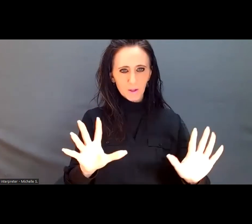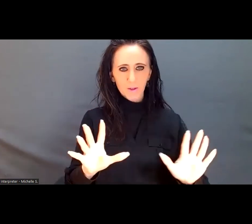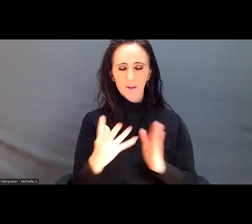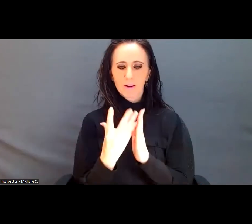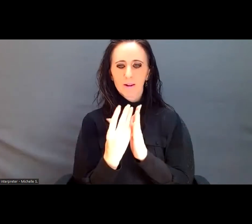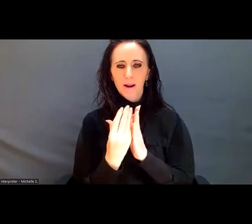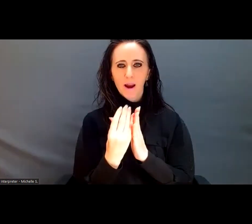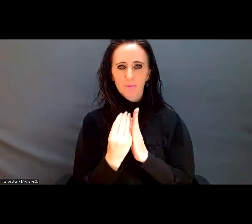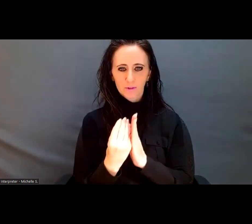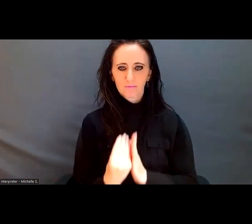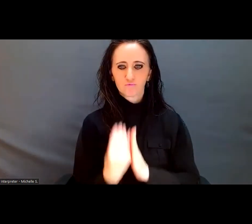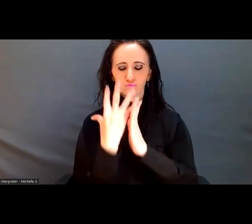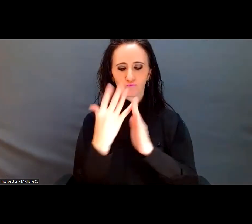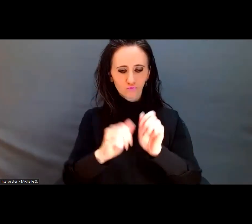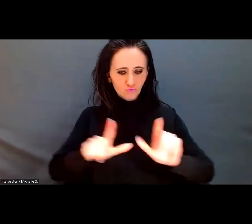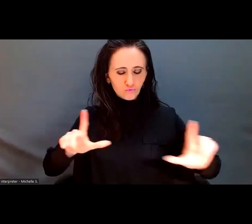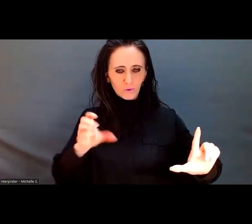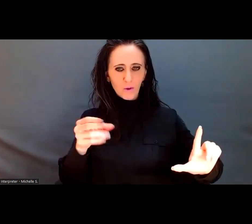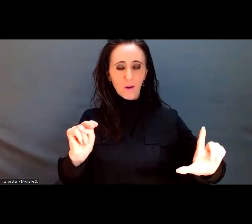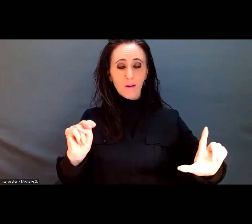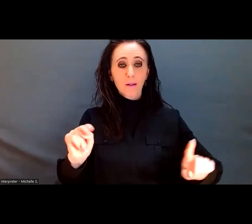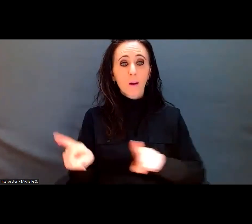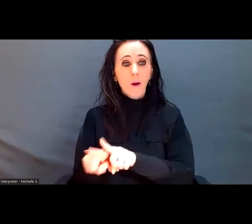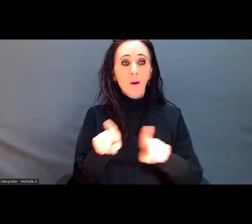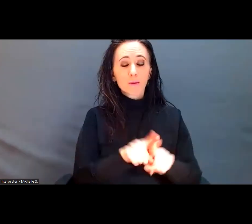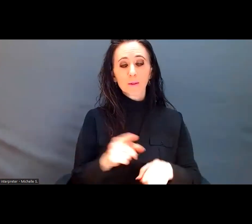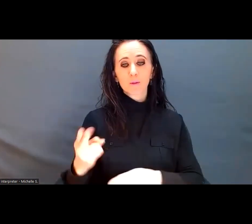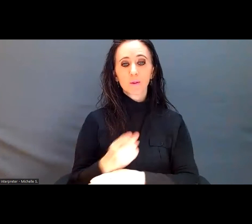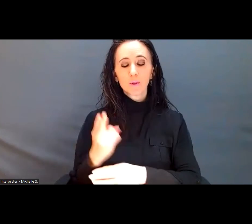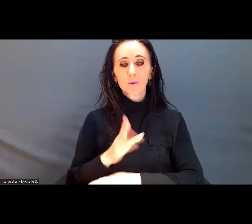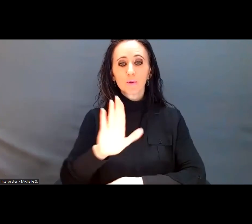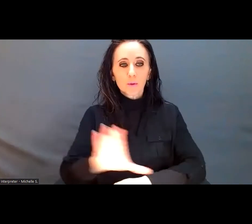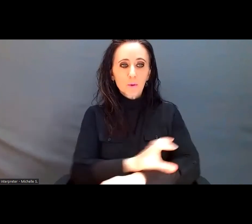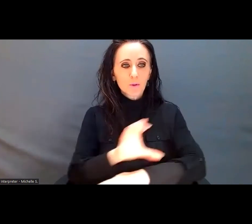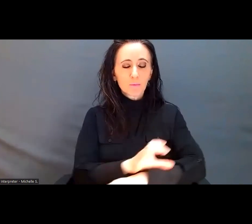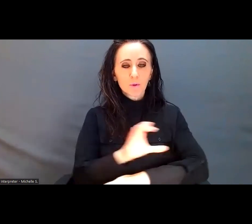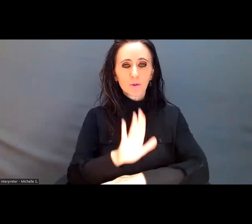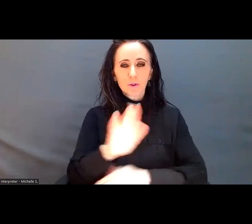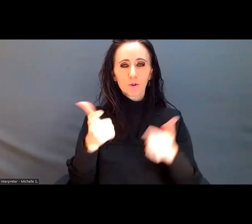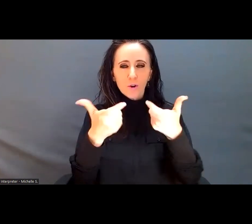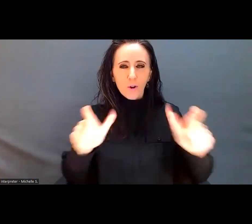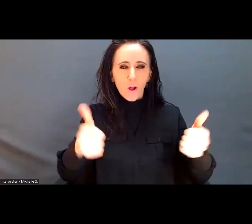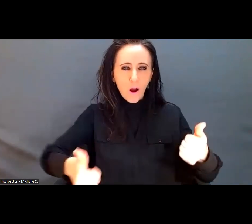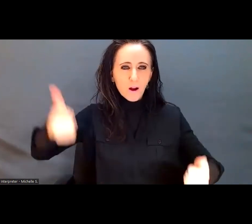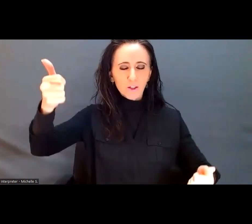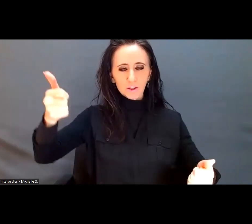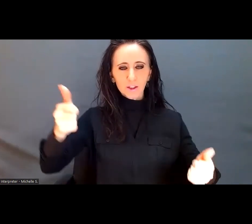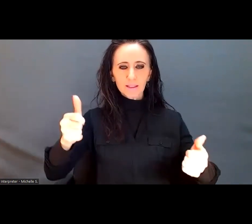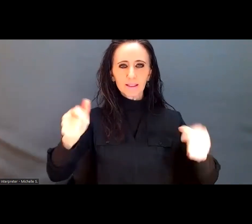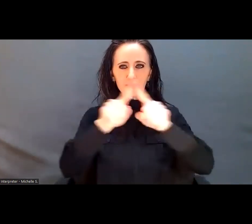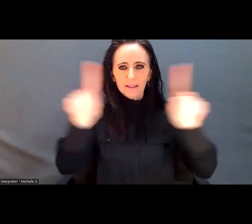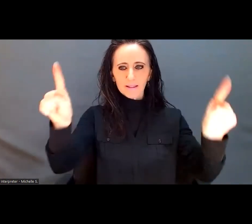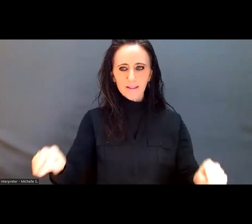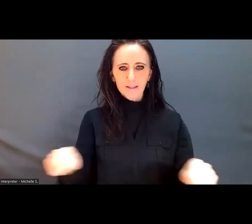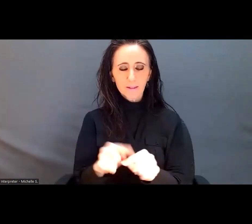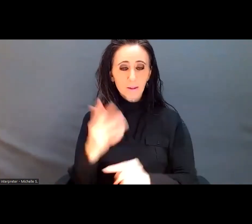the largest screen or monitor you have available. It'll be easier to see each other because we want to be able to read nonverbal